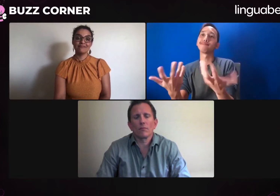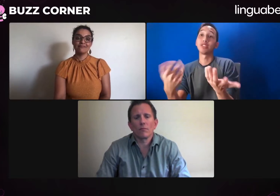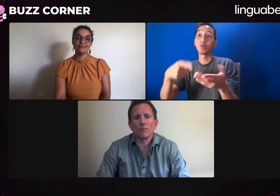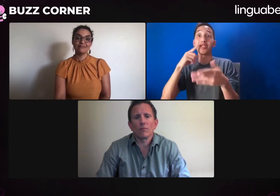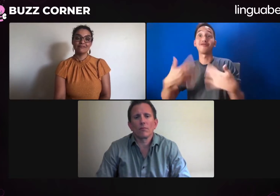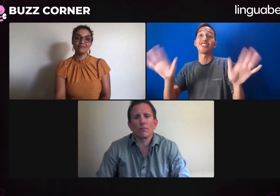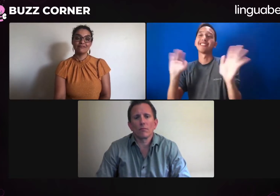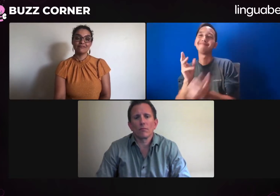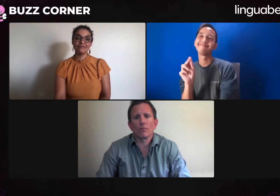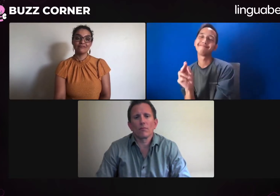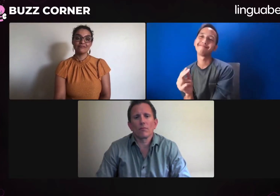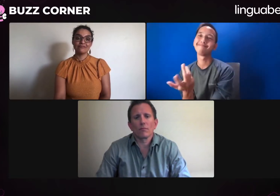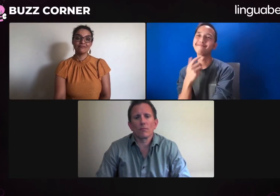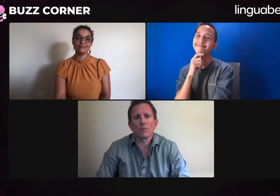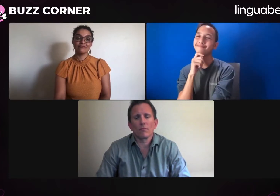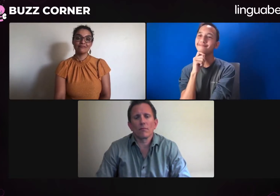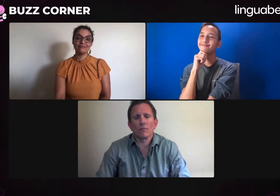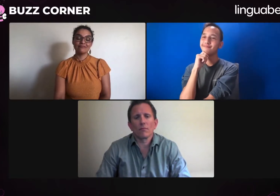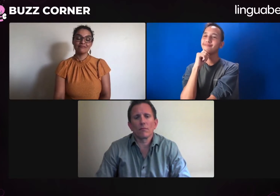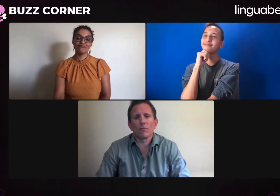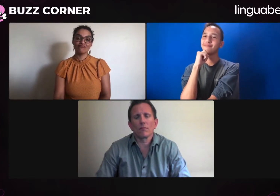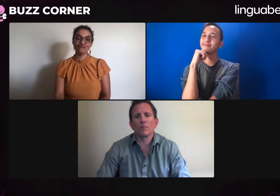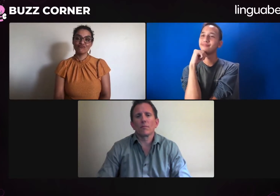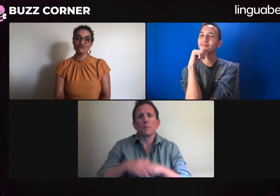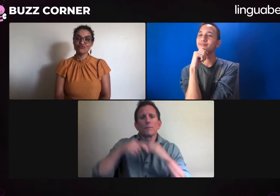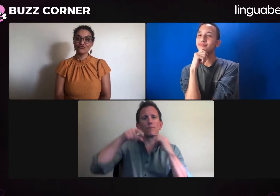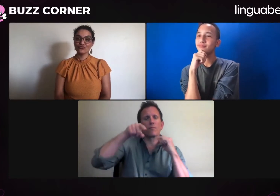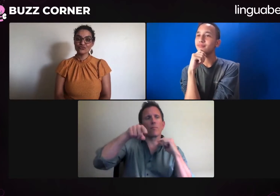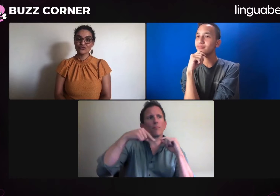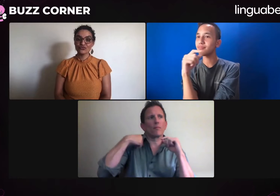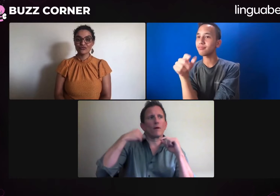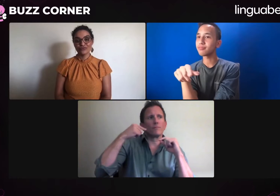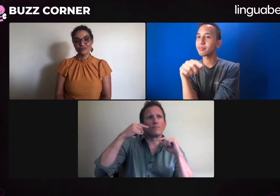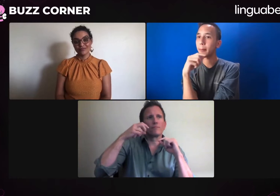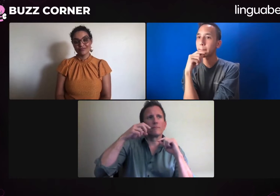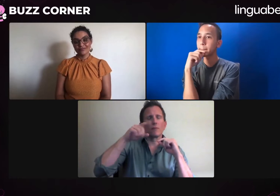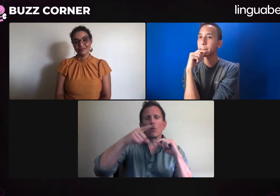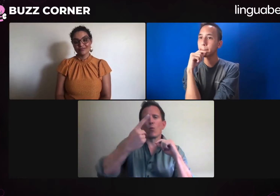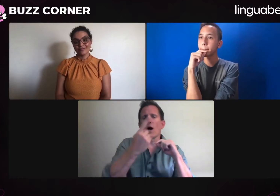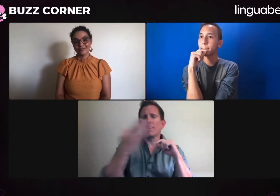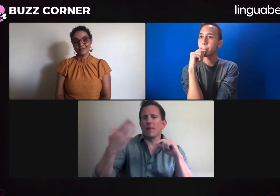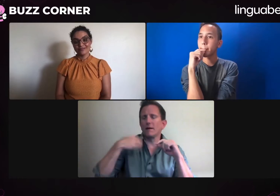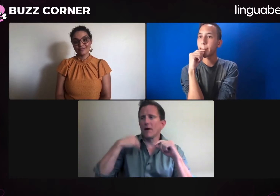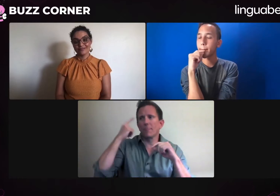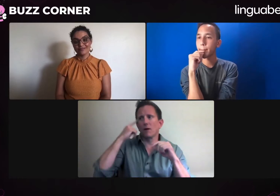this is going to be ongoing. There's no end to this.